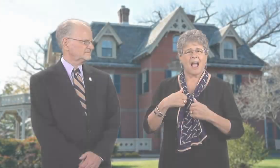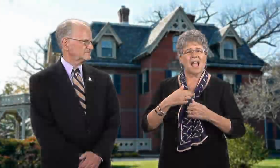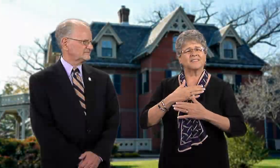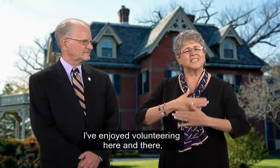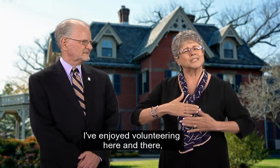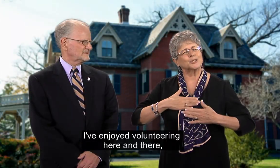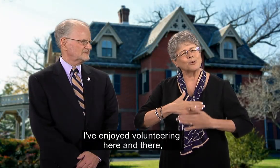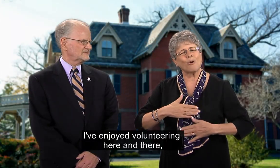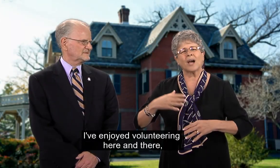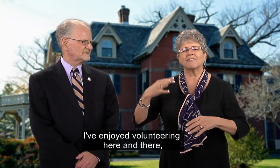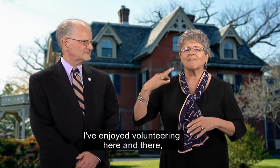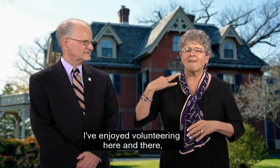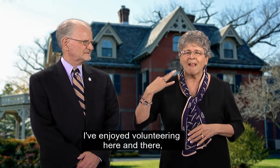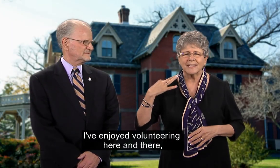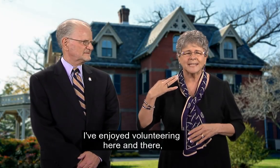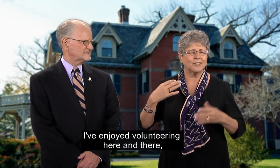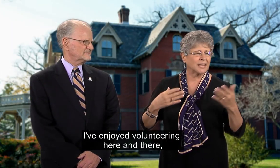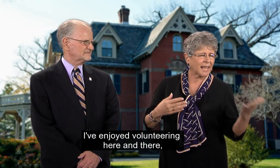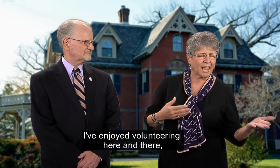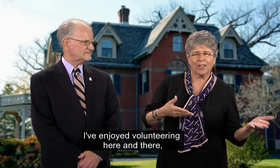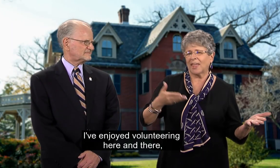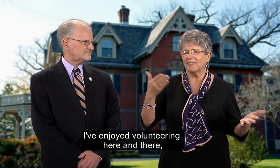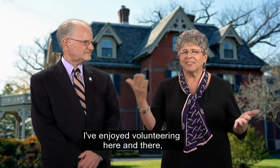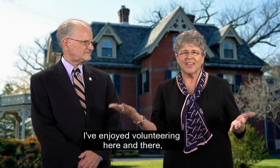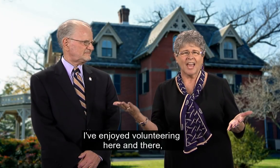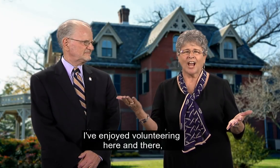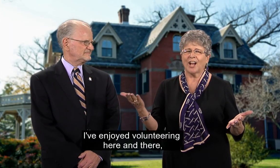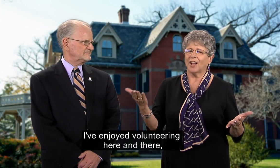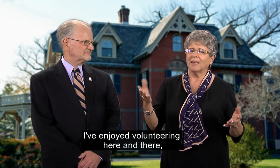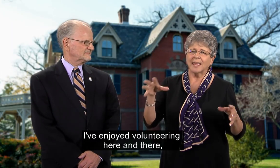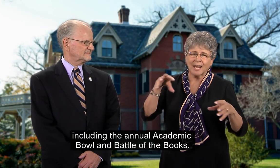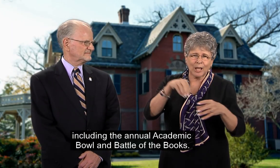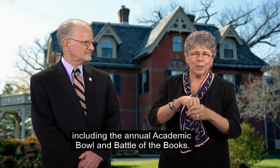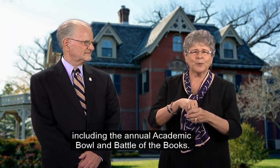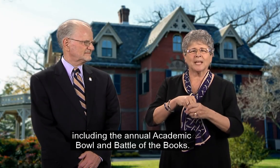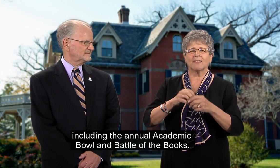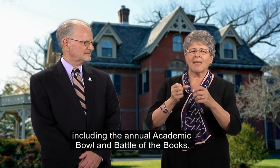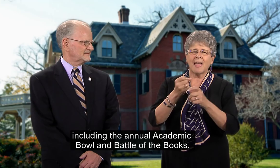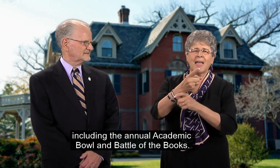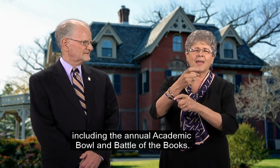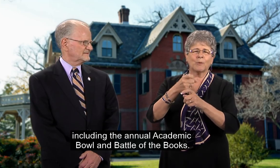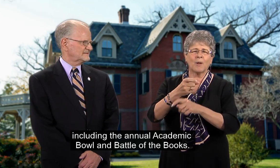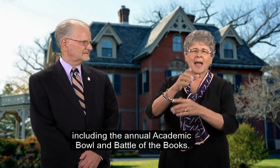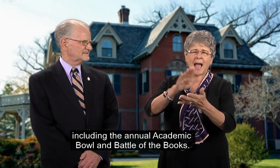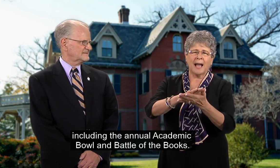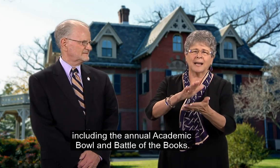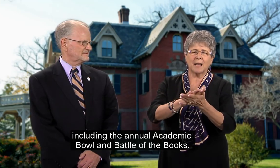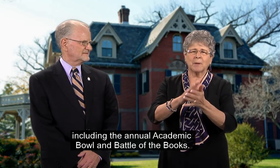I enjoyed volunteering here and there, including the annual Academic Bowl